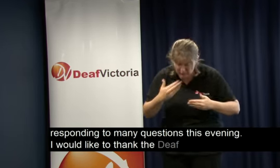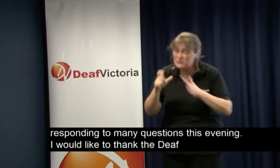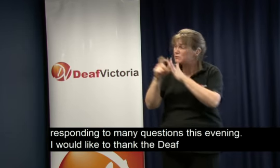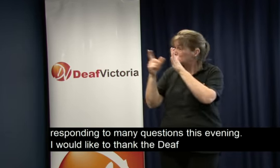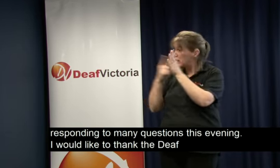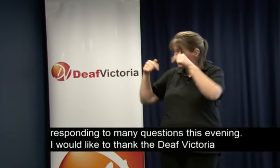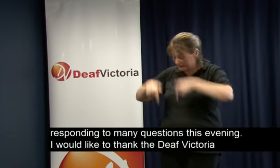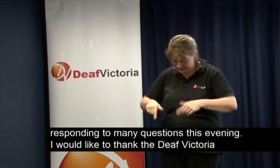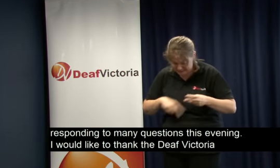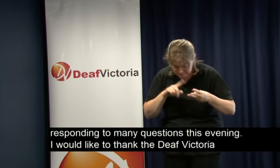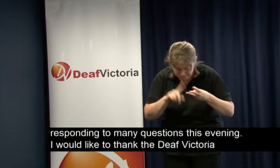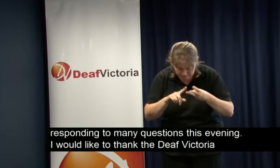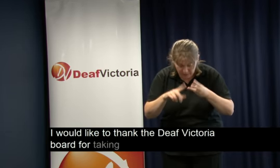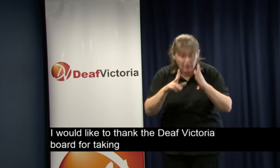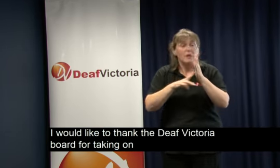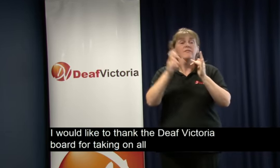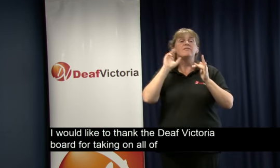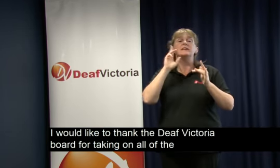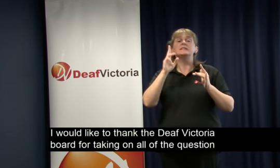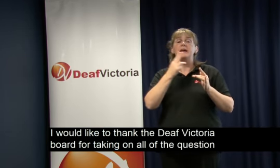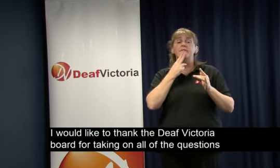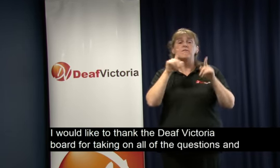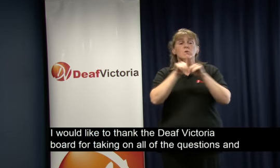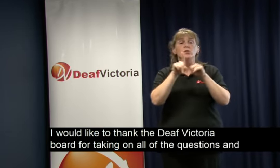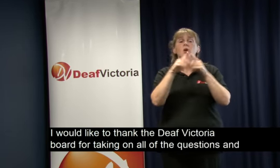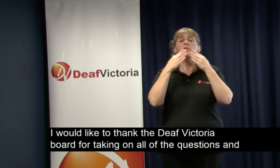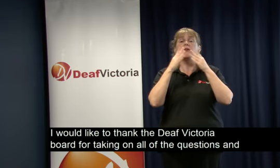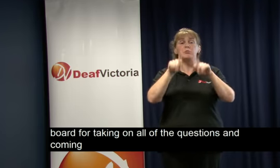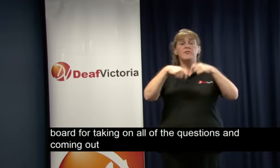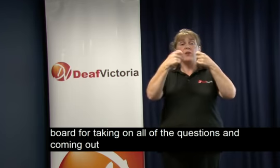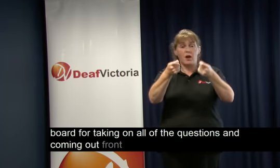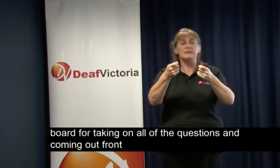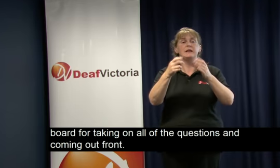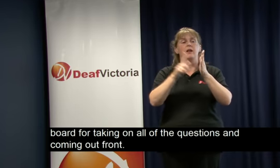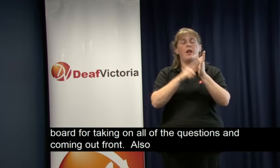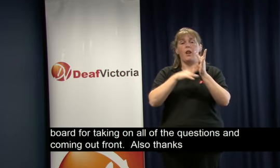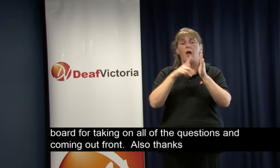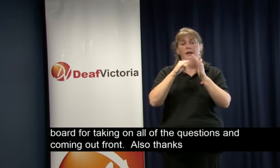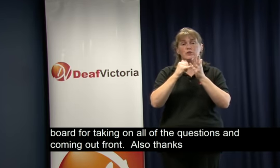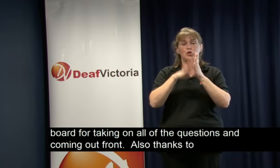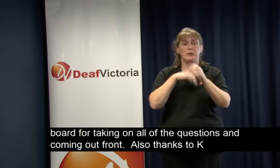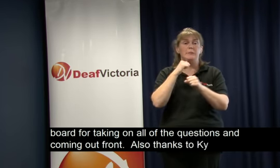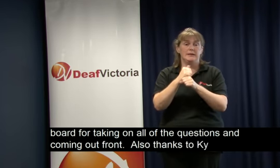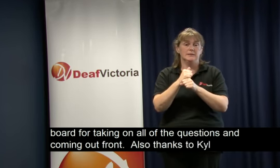questions and coming out front. Also thanks to Kyle and Todd and Vic Deaf for providing live